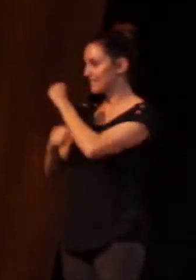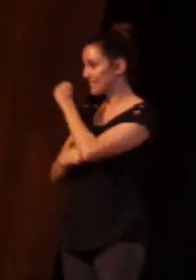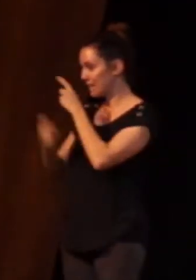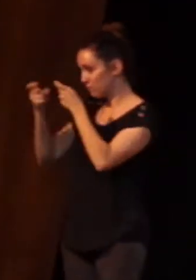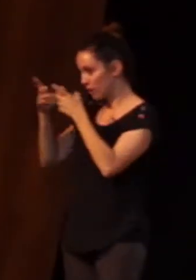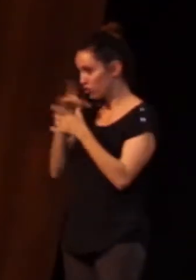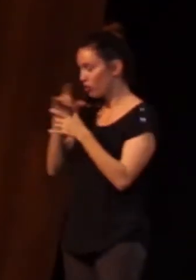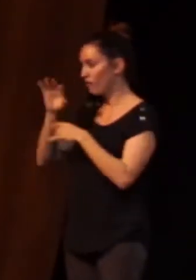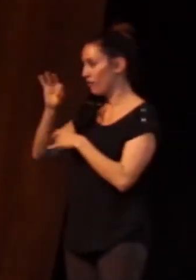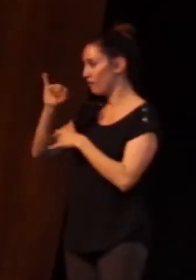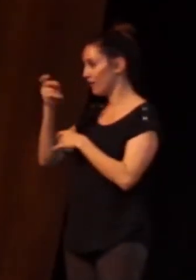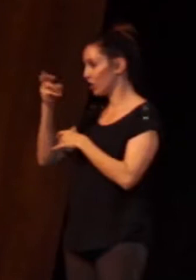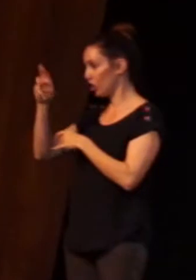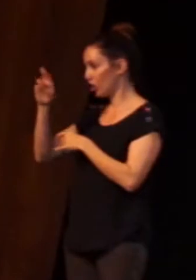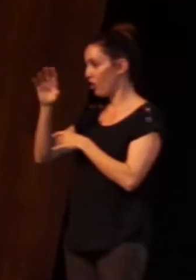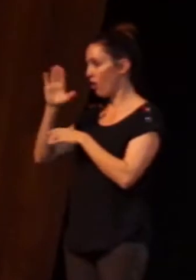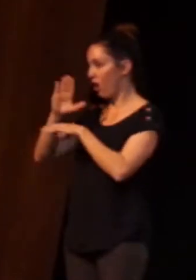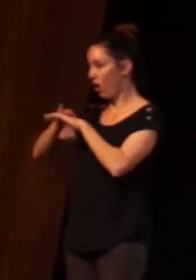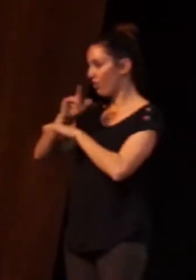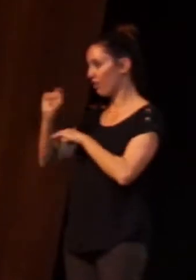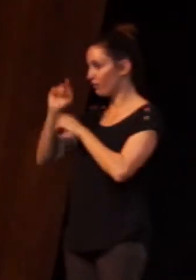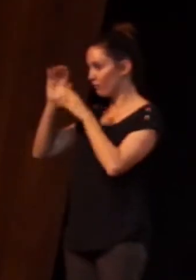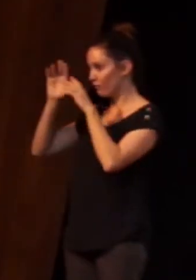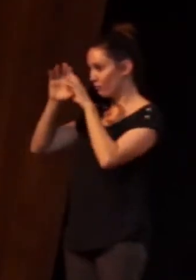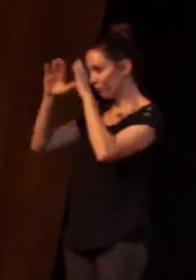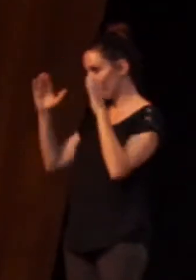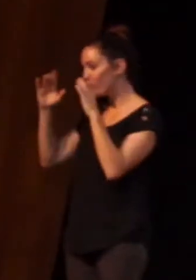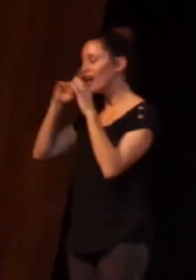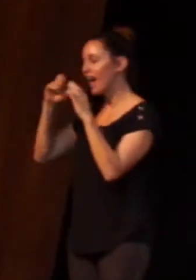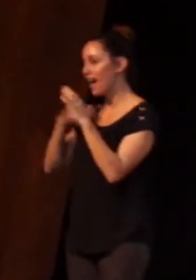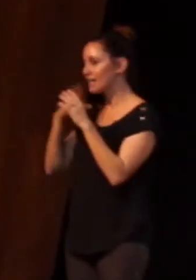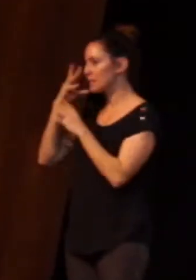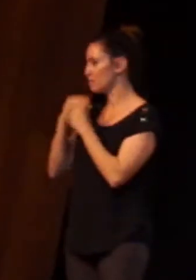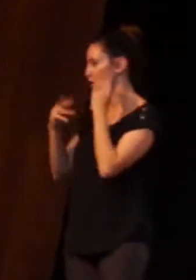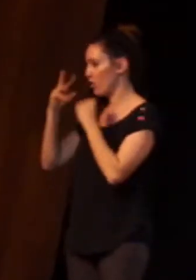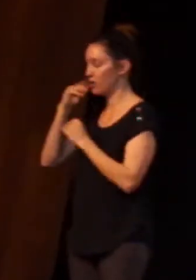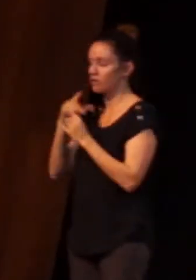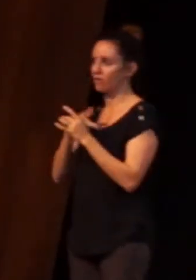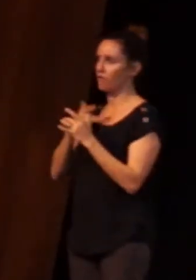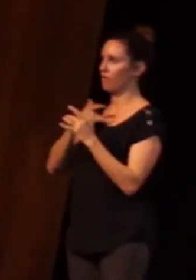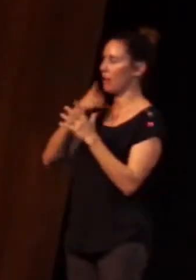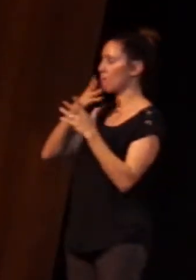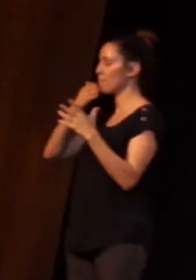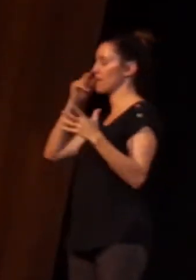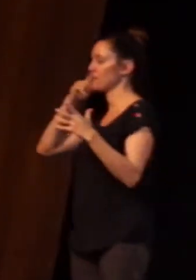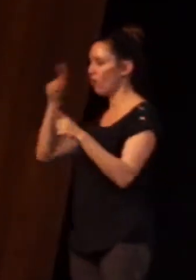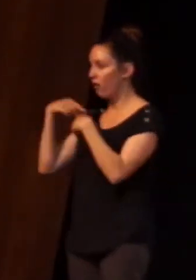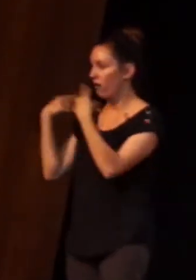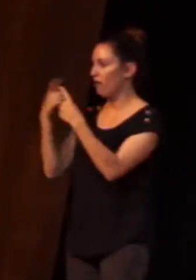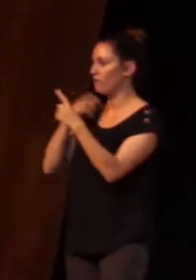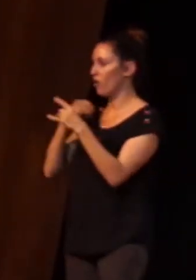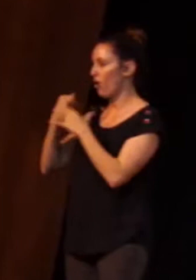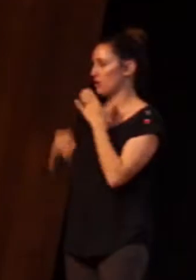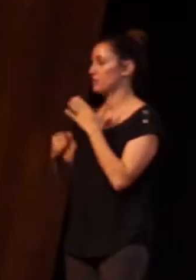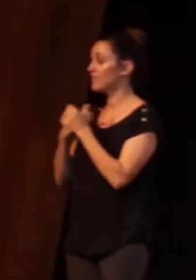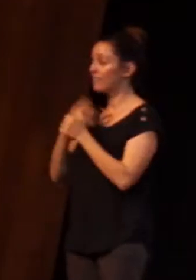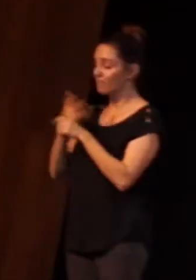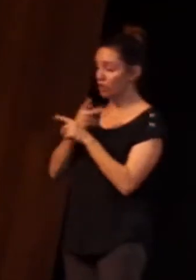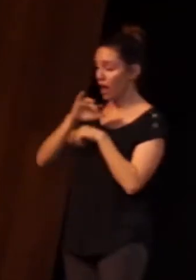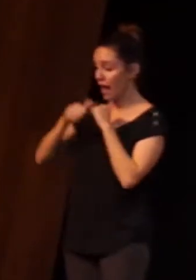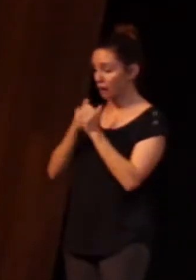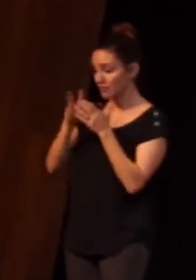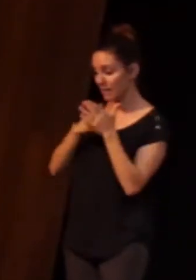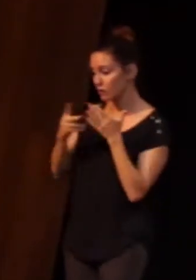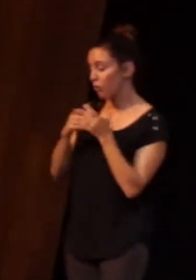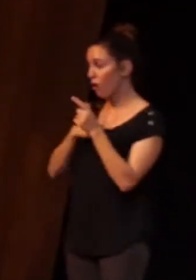for Fiddler on the Roof, an experience he stated that was one of the best he has had in the arts. He learned how to schedule, plan,